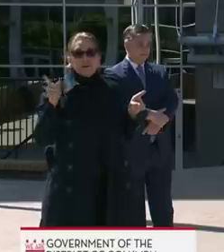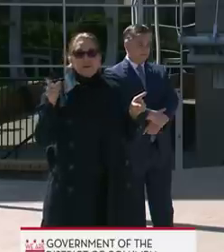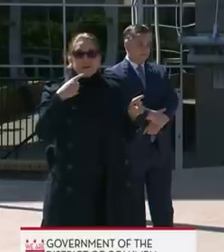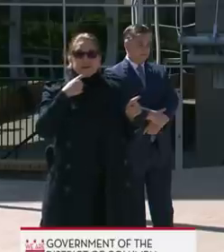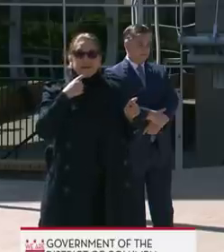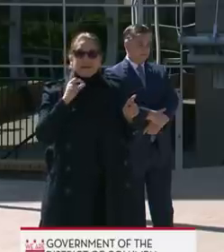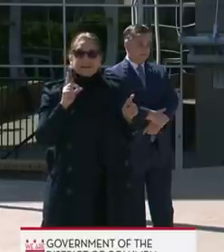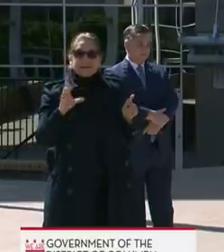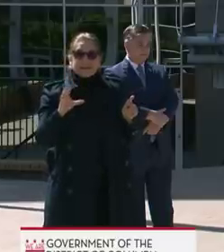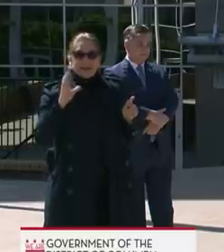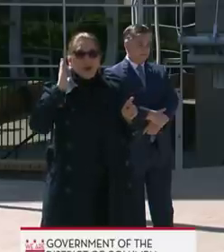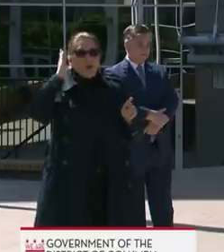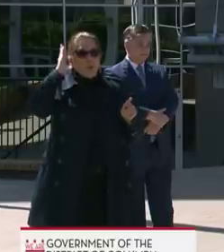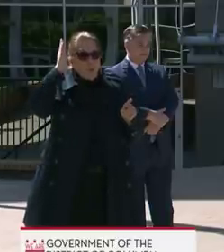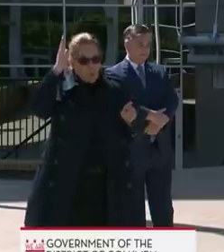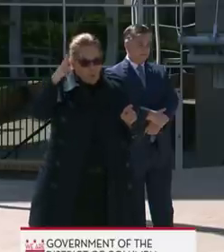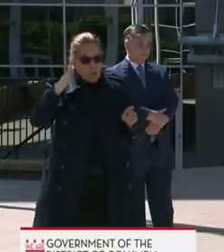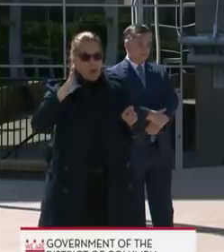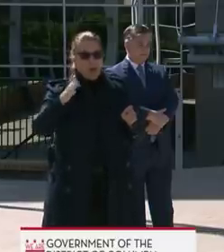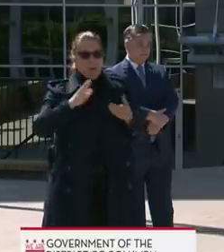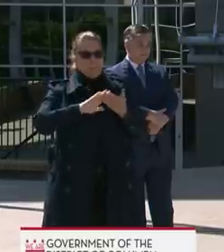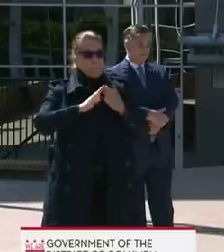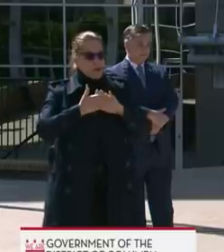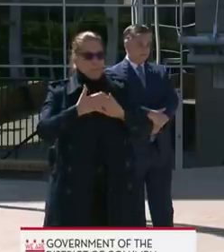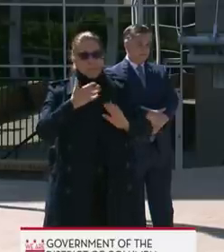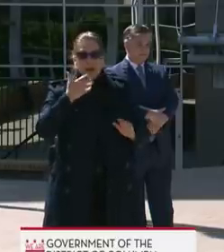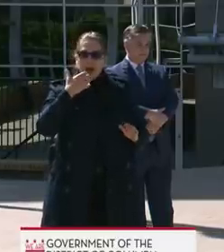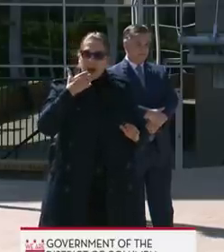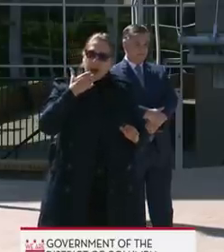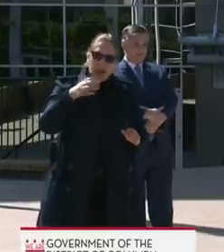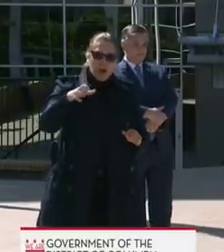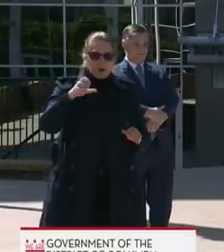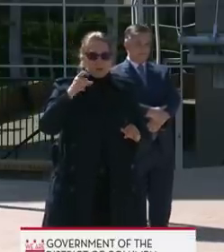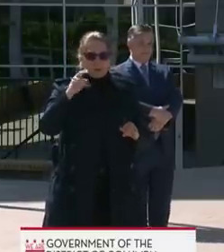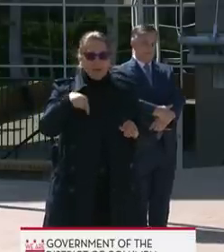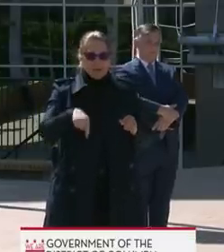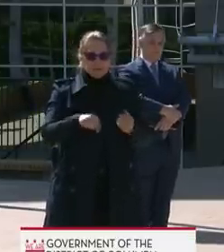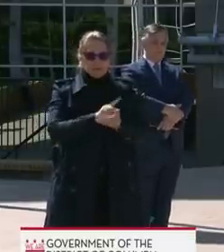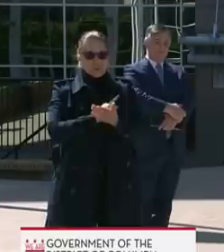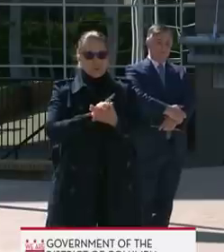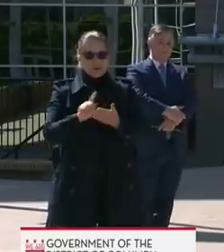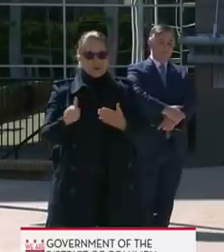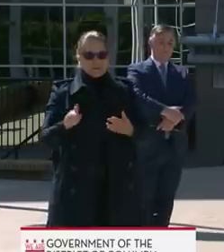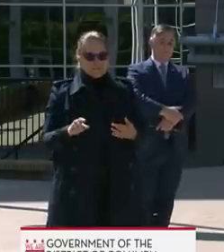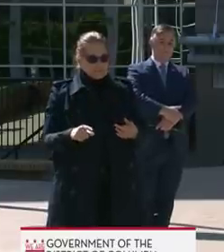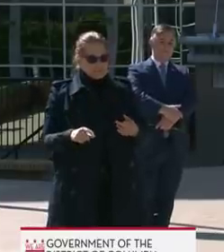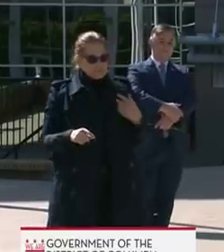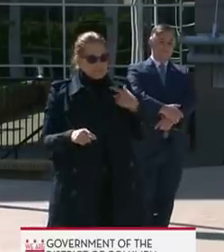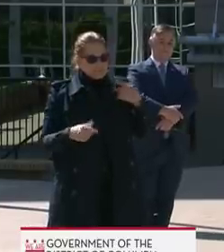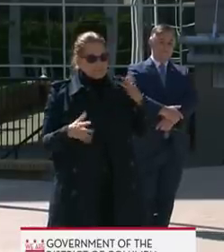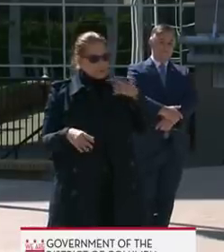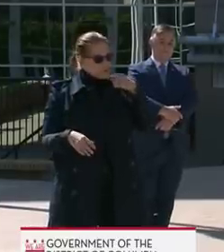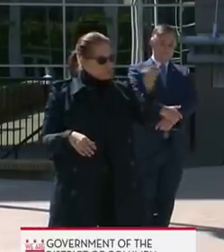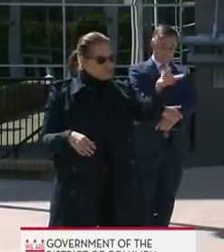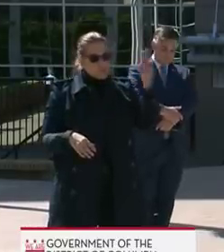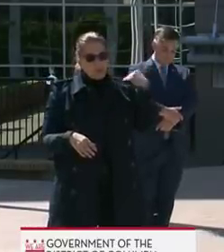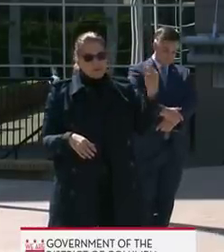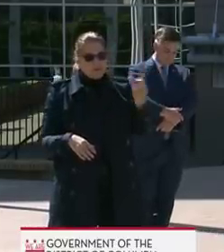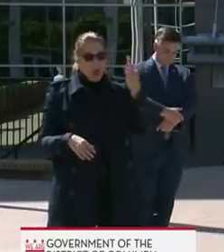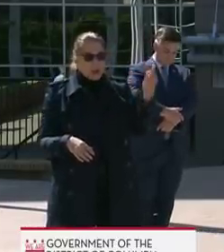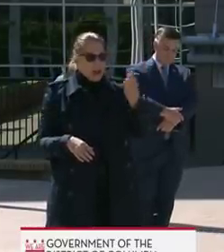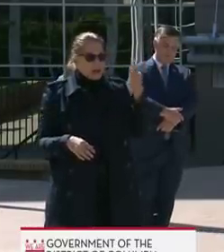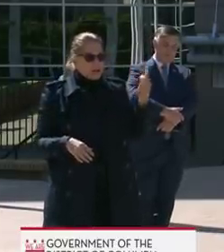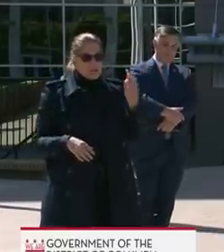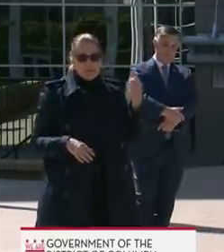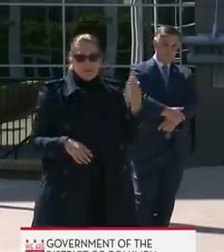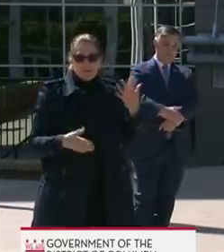coming days for as being a hot spot. Well, I told you that. I told you that on Friday. And I told